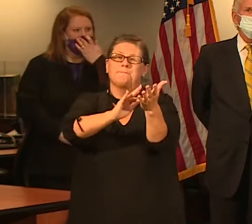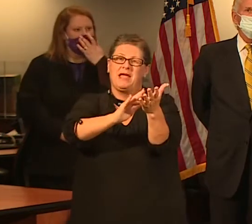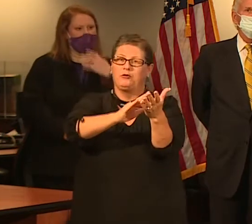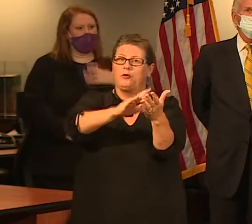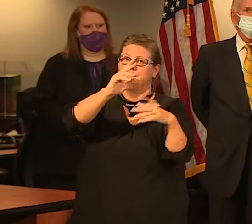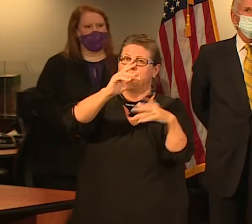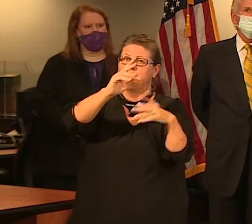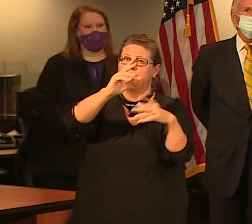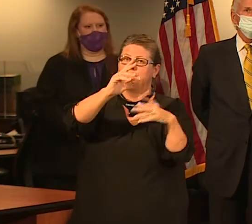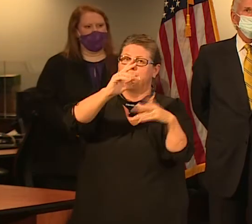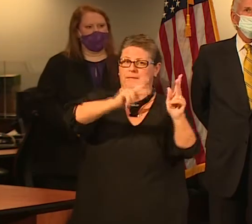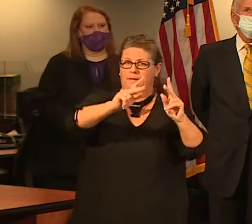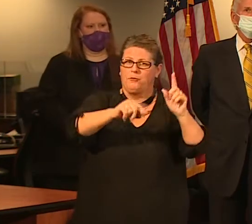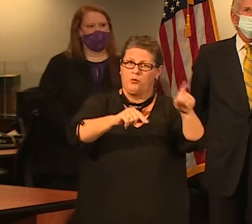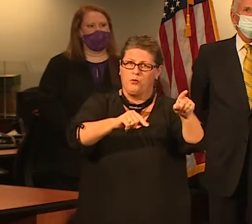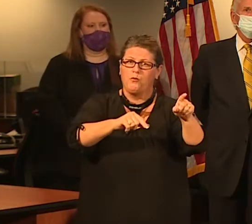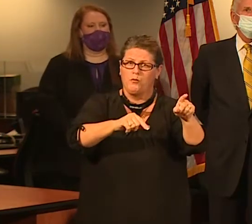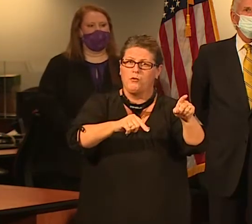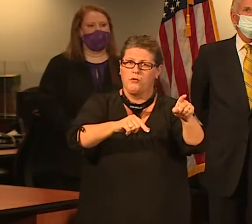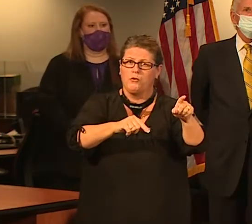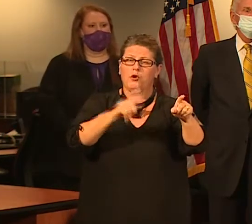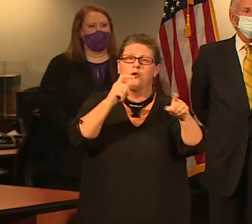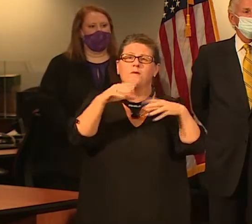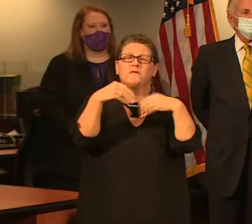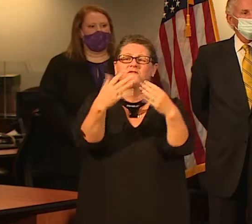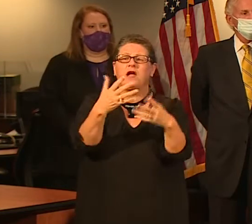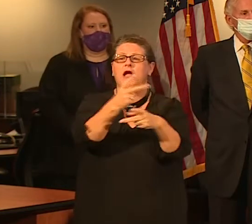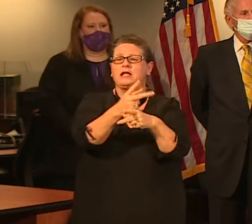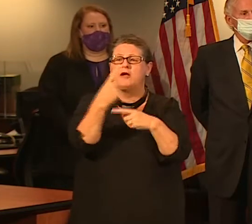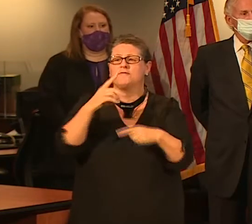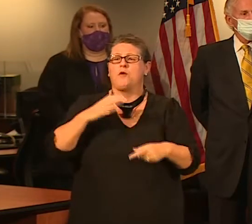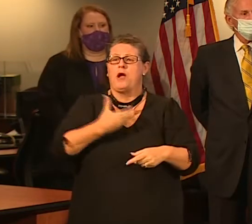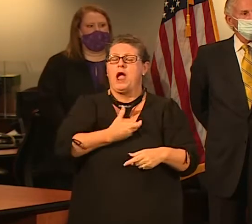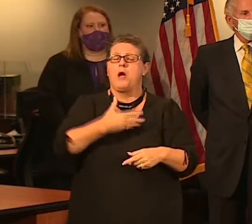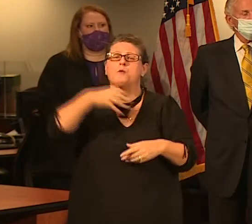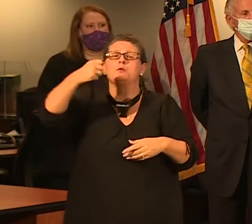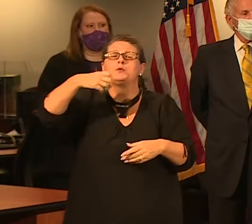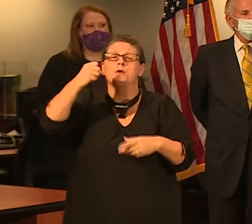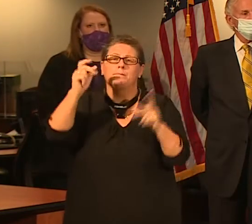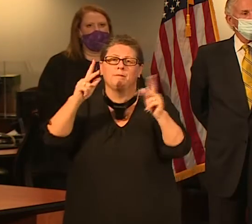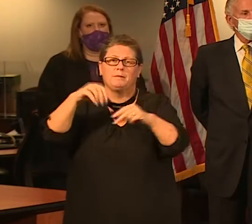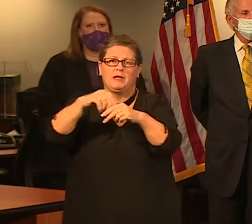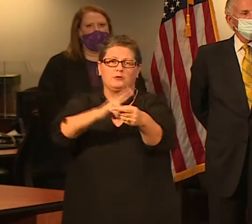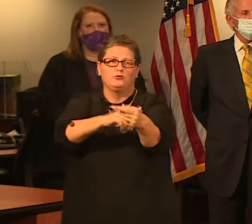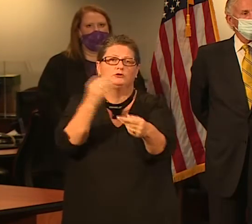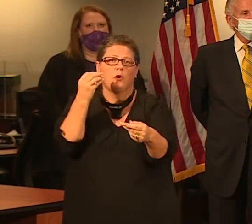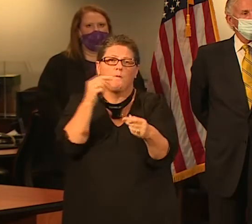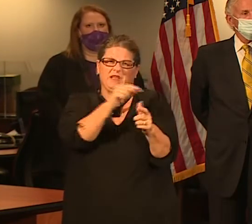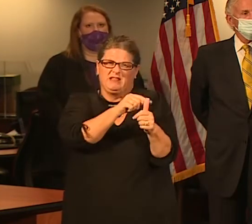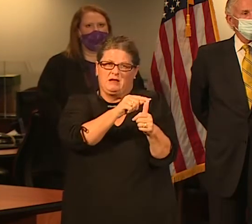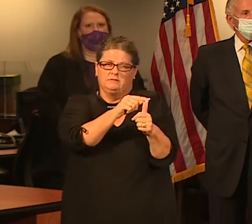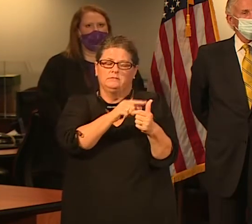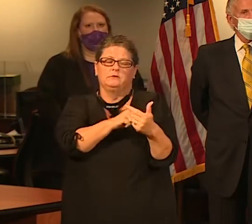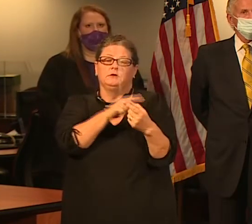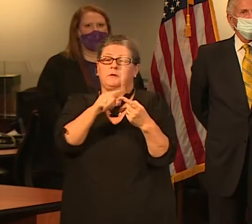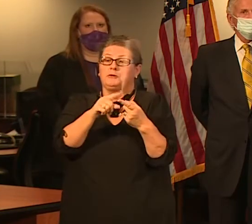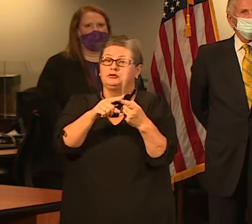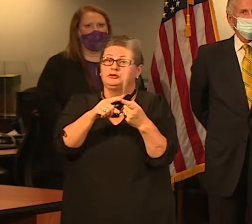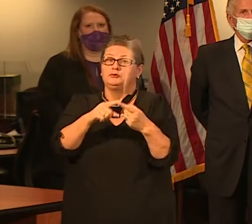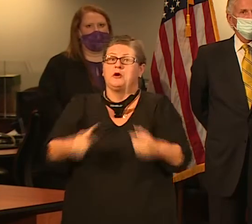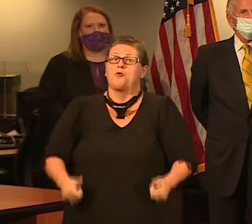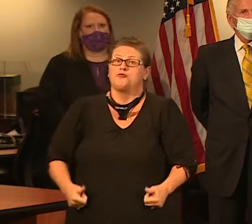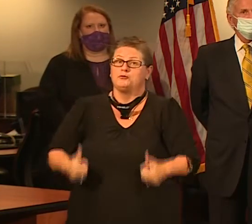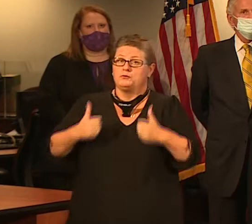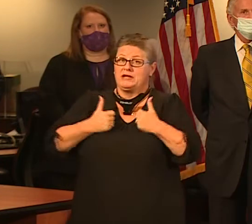personnel, those individuals who provide care for our senior populations in nursing homes, 2,